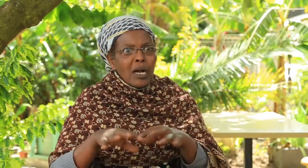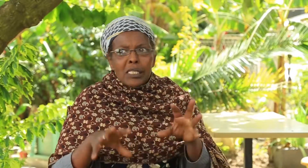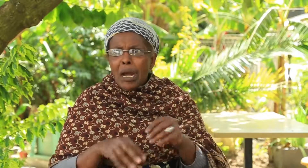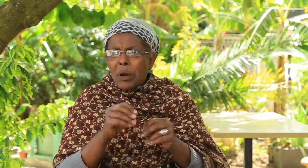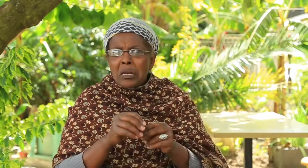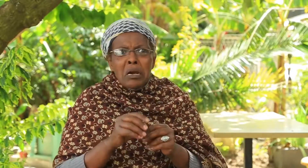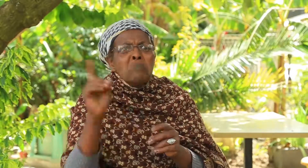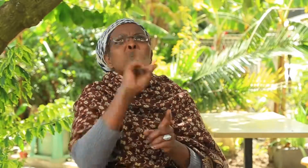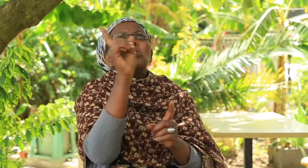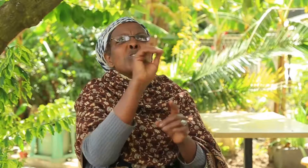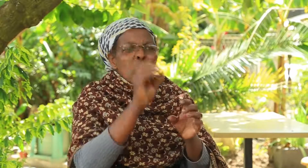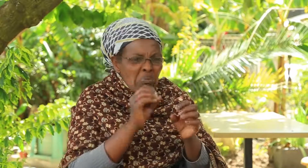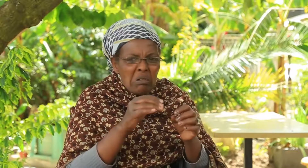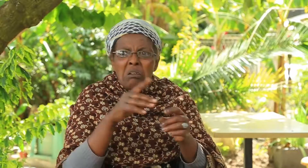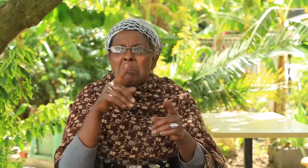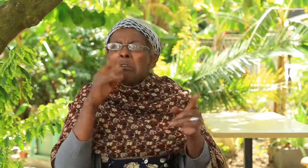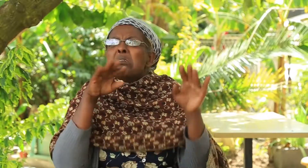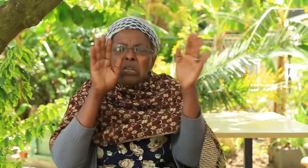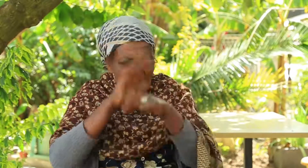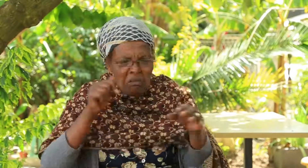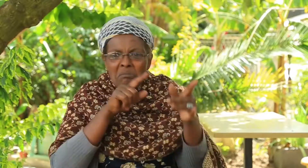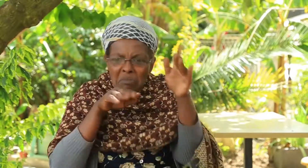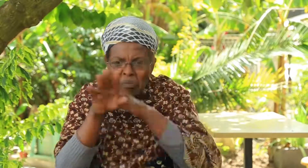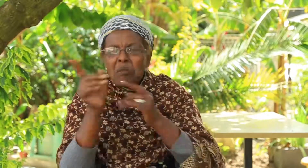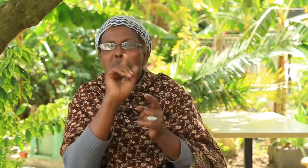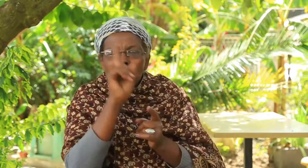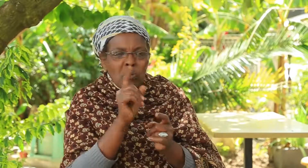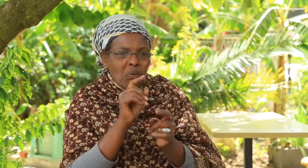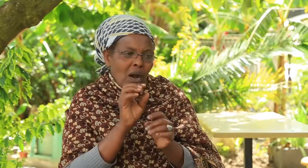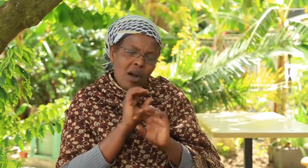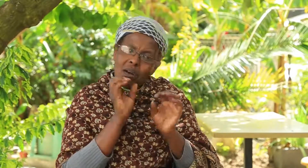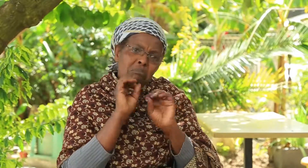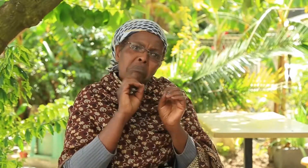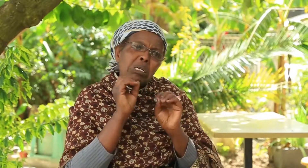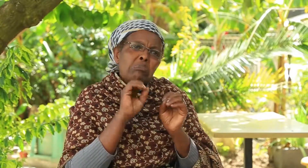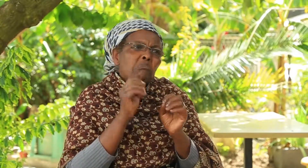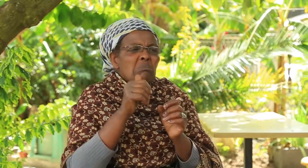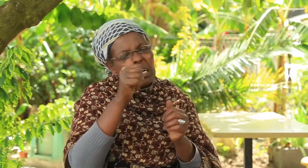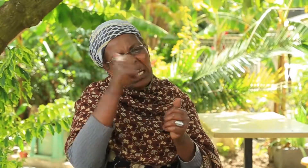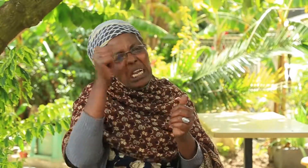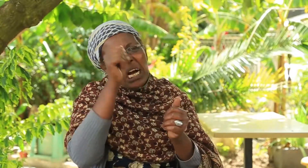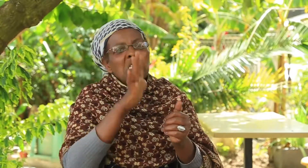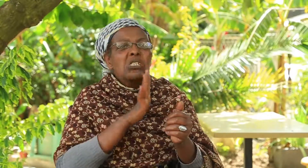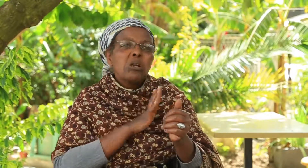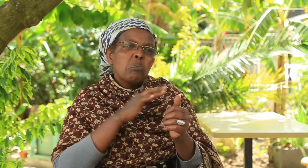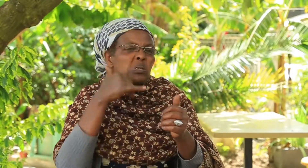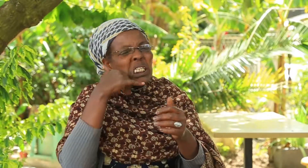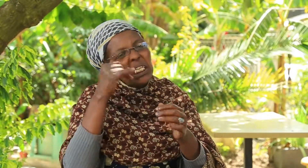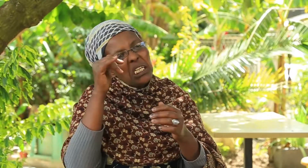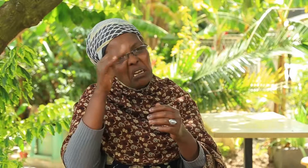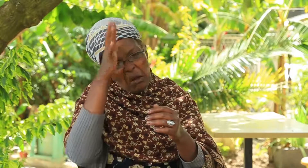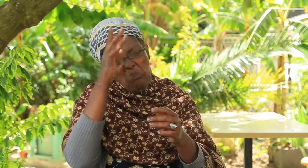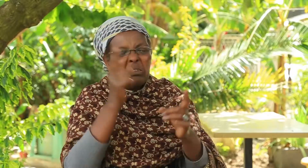When I returned to the classroom, my classmates kept asking me, "Why did he call you? What did he